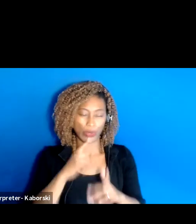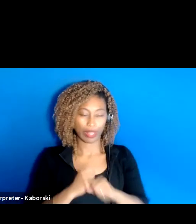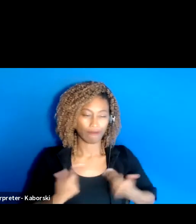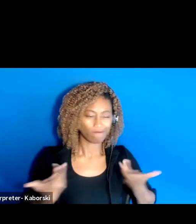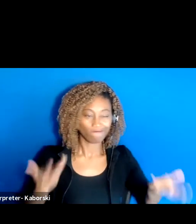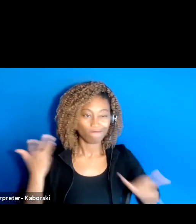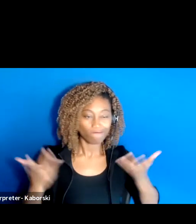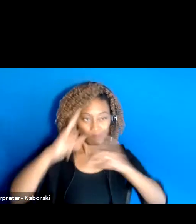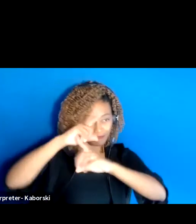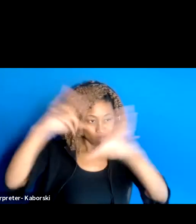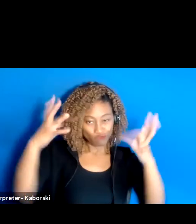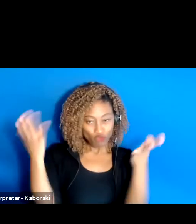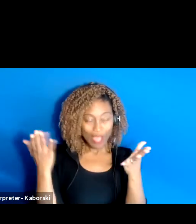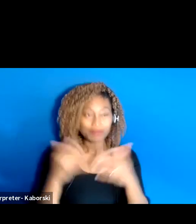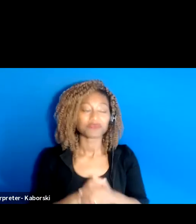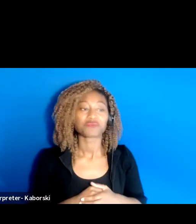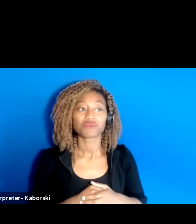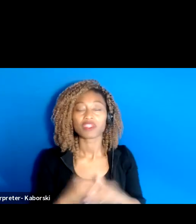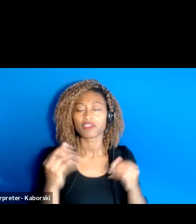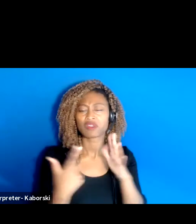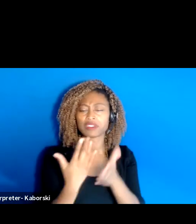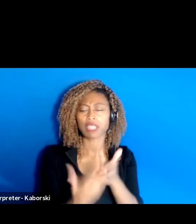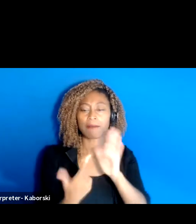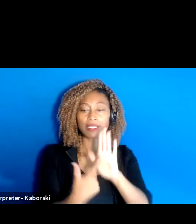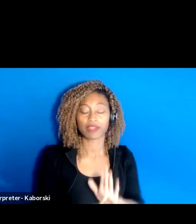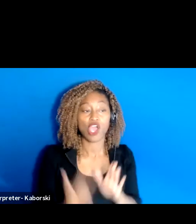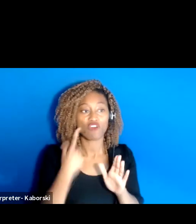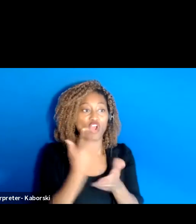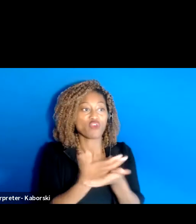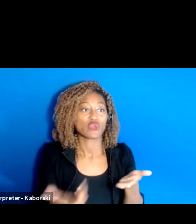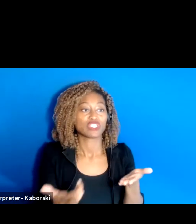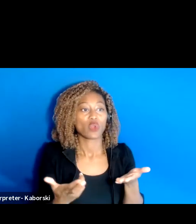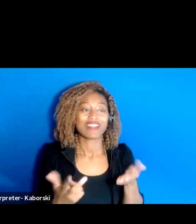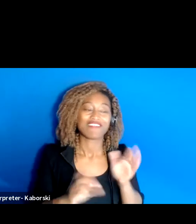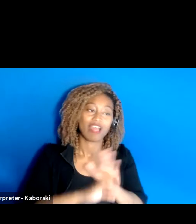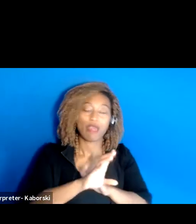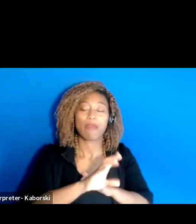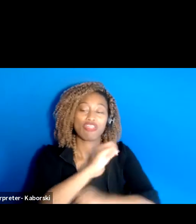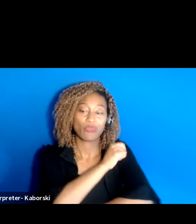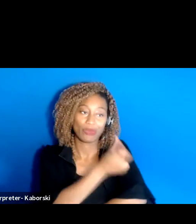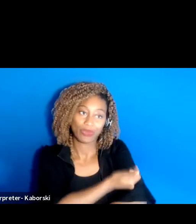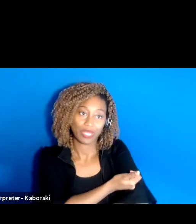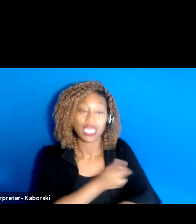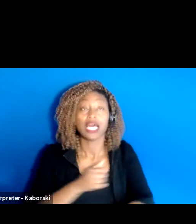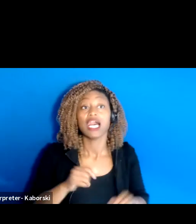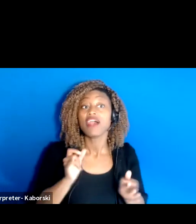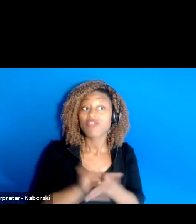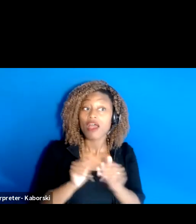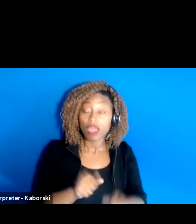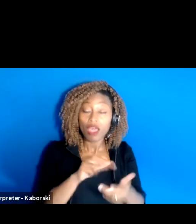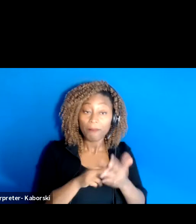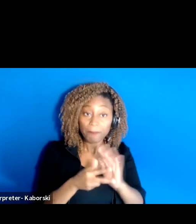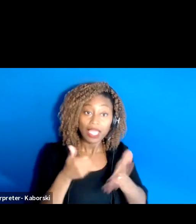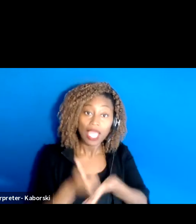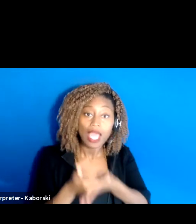some examples of the Resource Development Authority. So this could mean helping